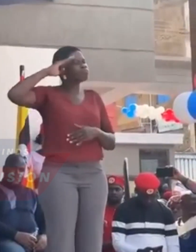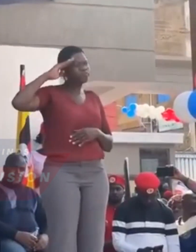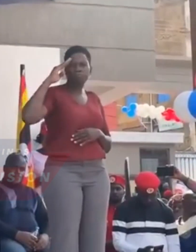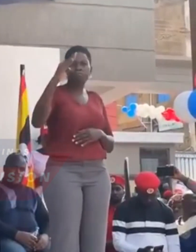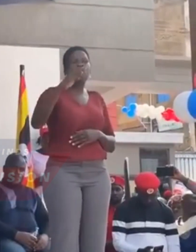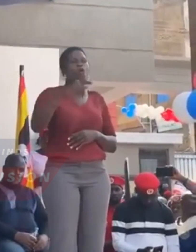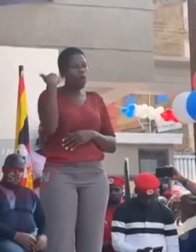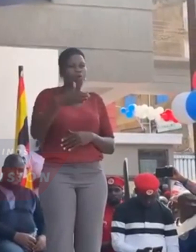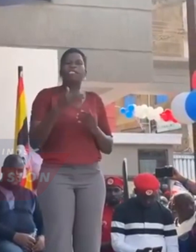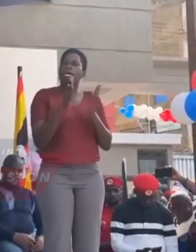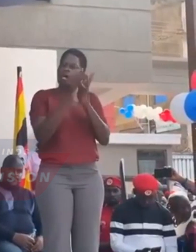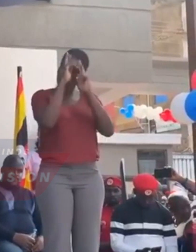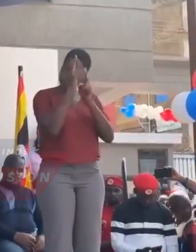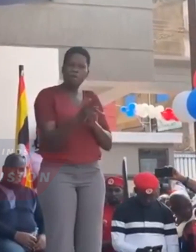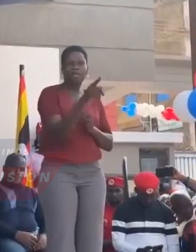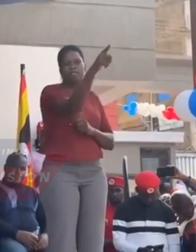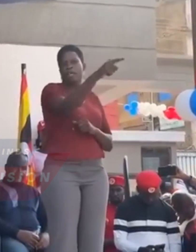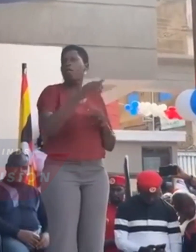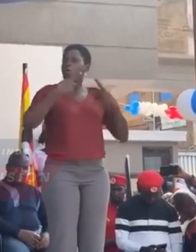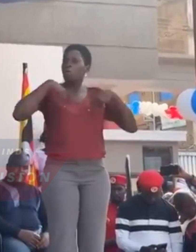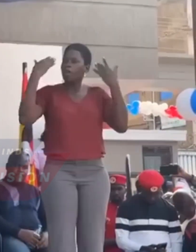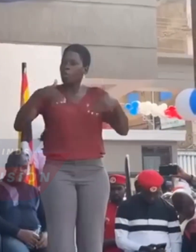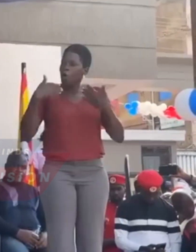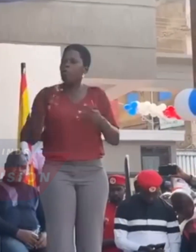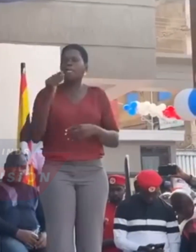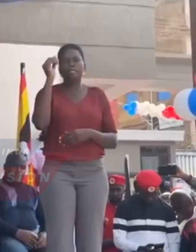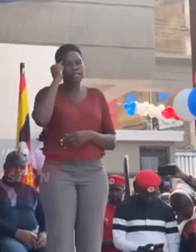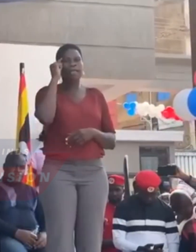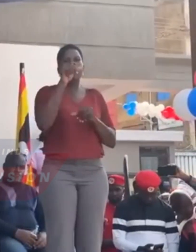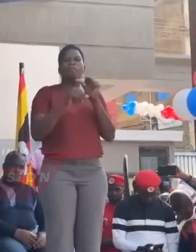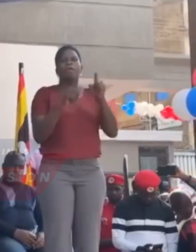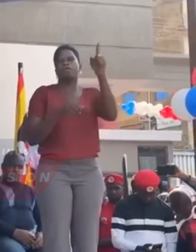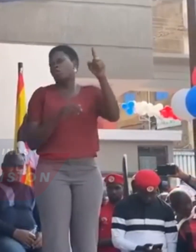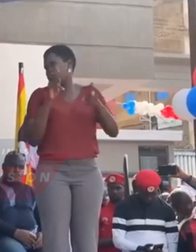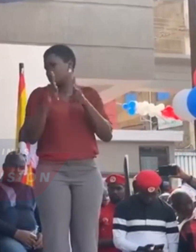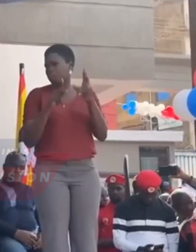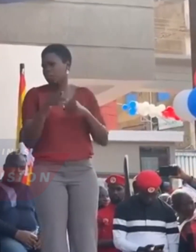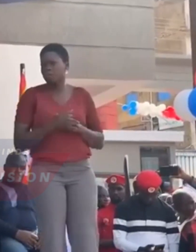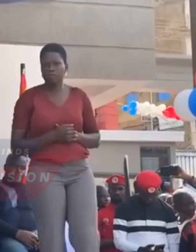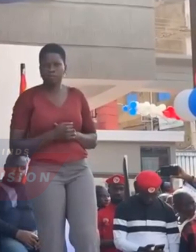always respect them. We shall always think about them.